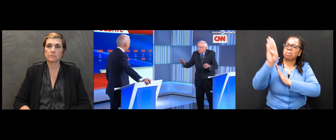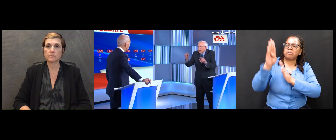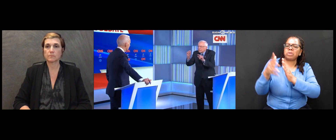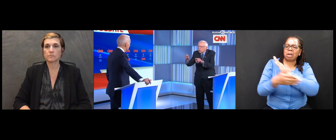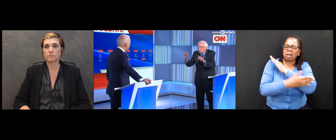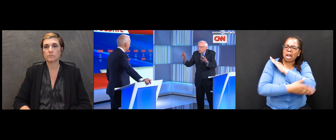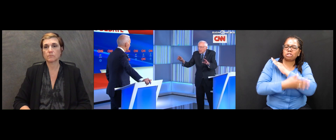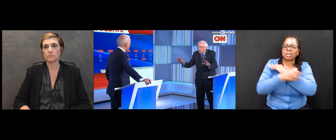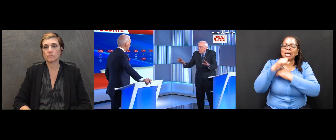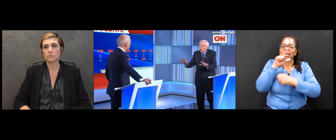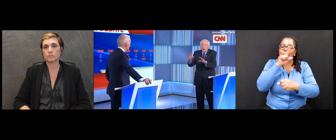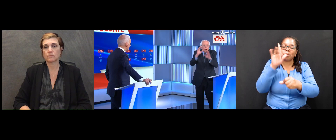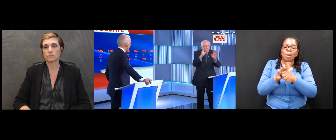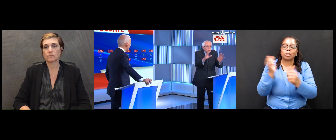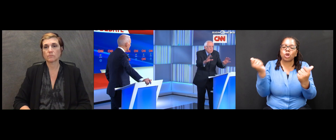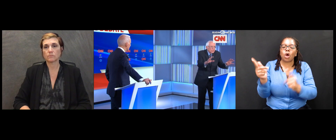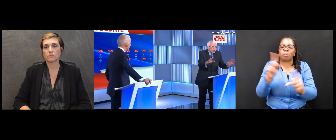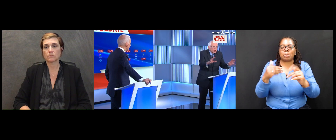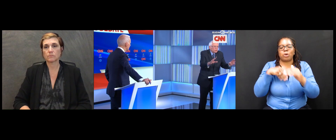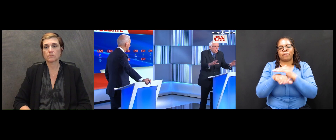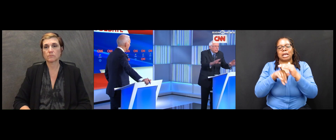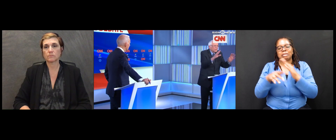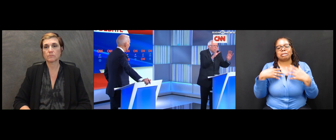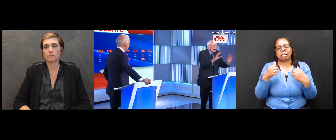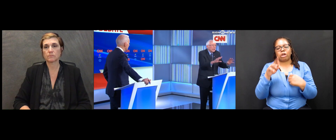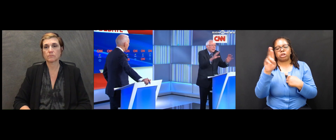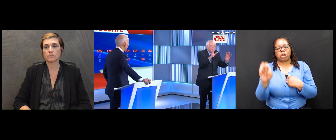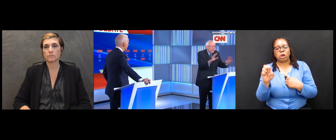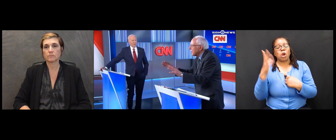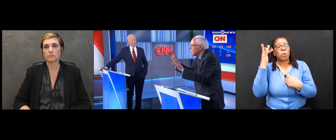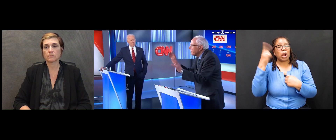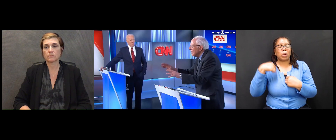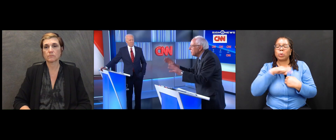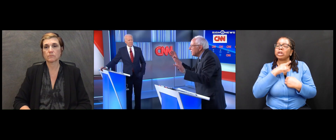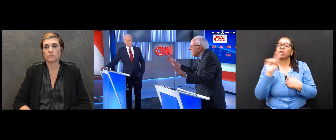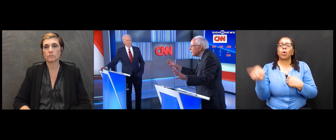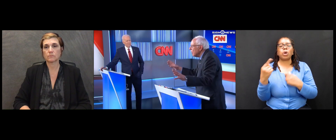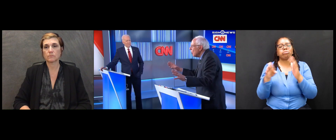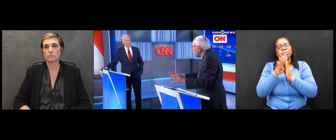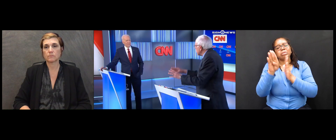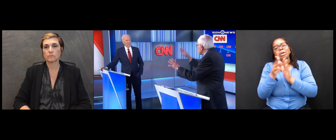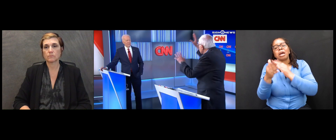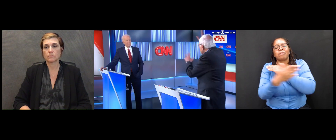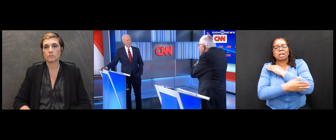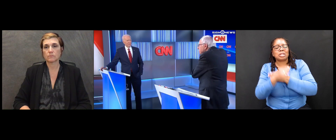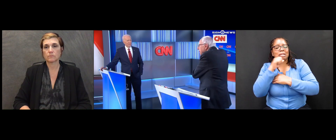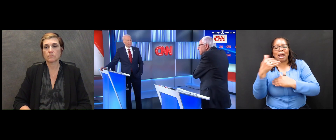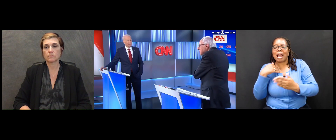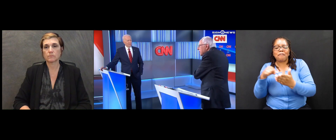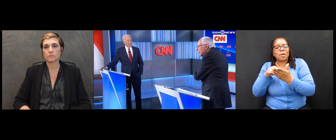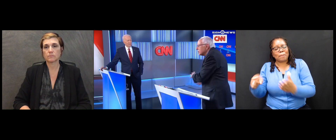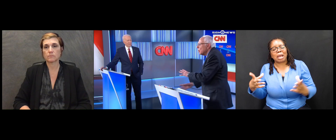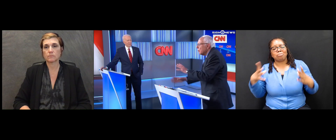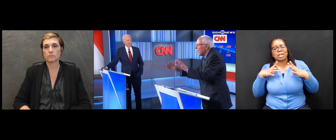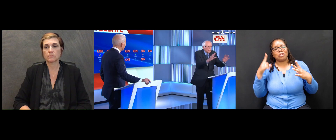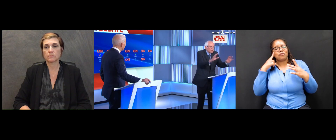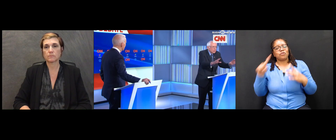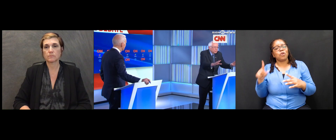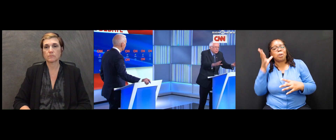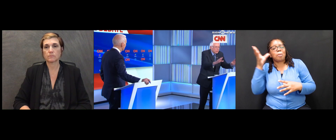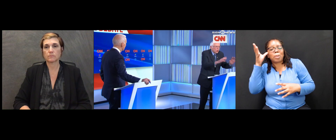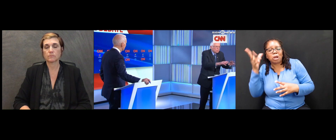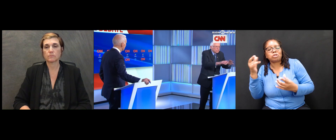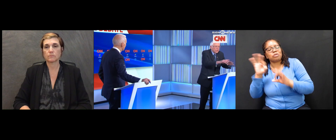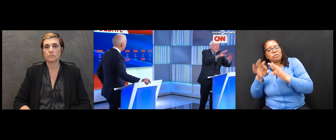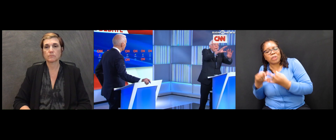all people as a human right? Why are we the only major country not to have paid medical and family leave? Why do we give tax breaks to billionaires when